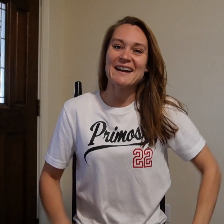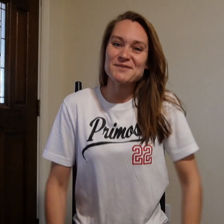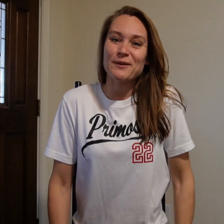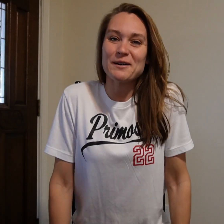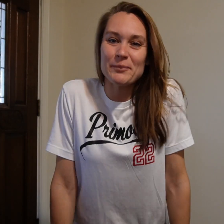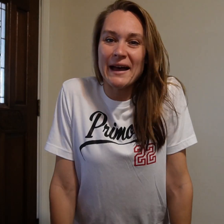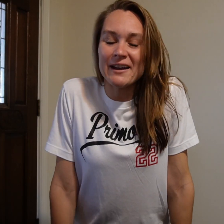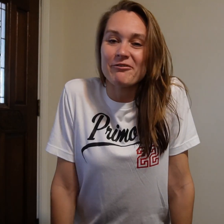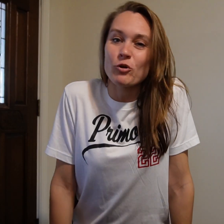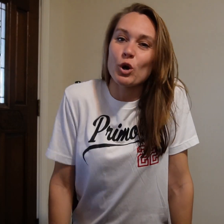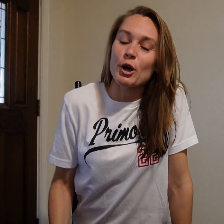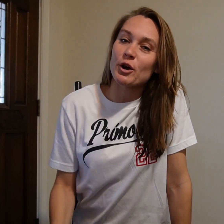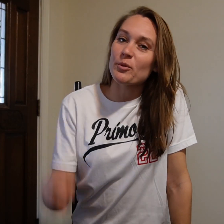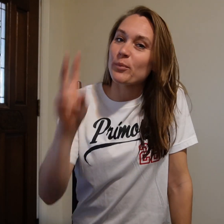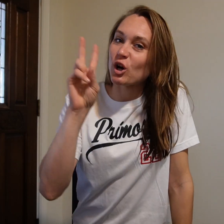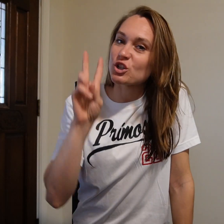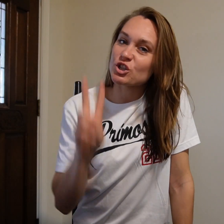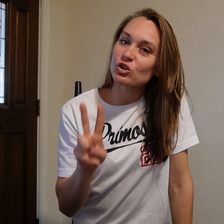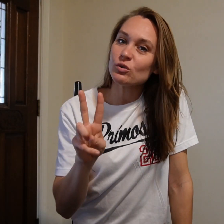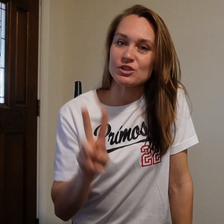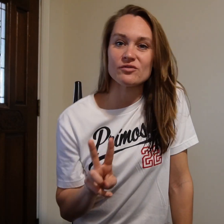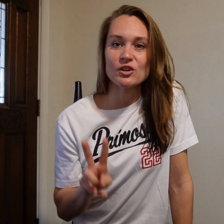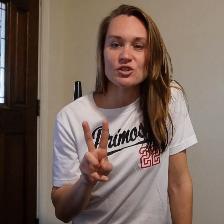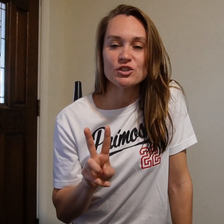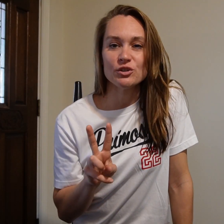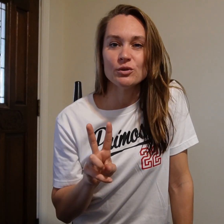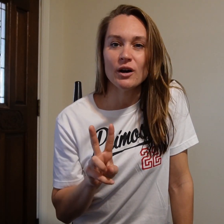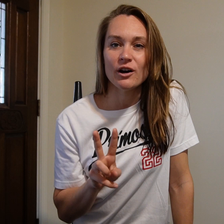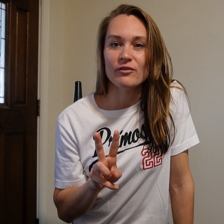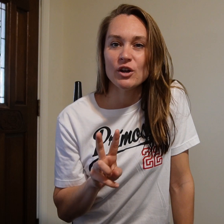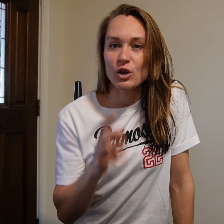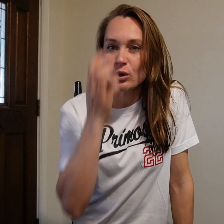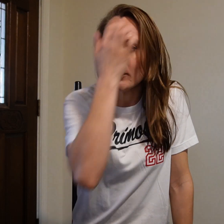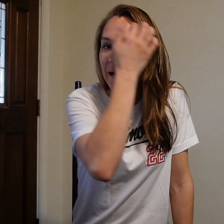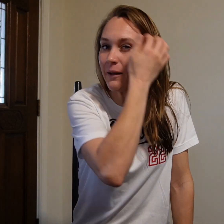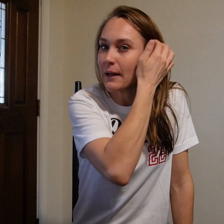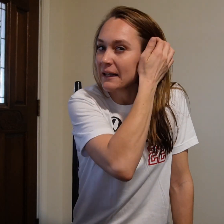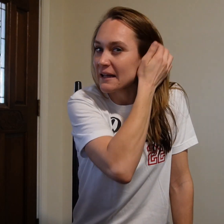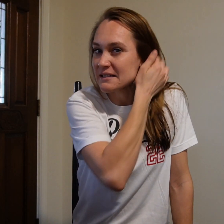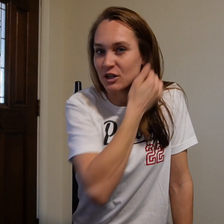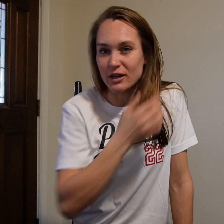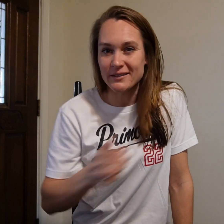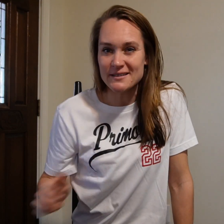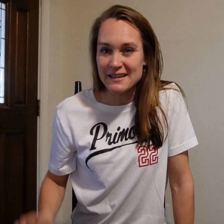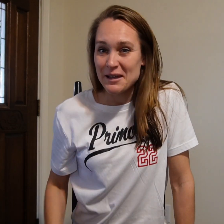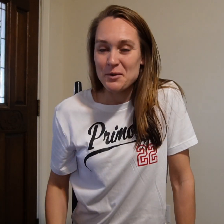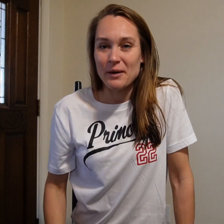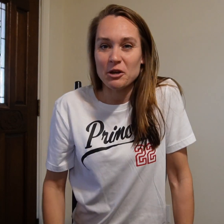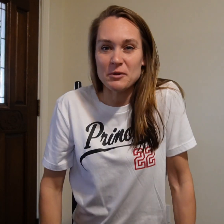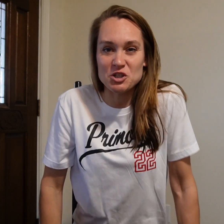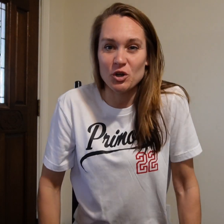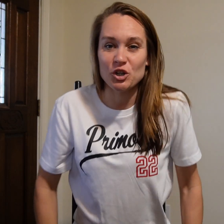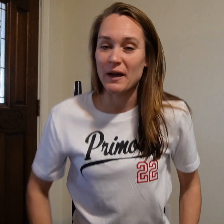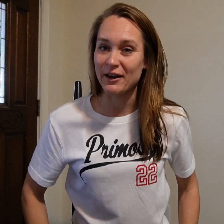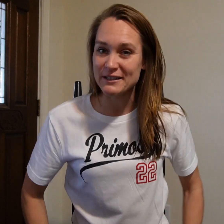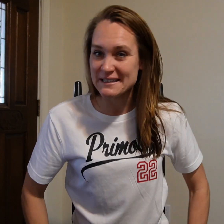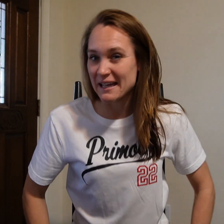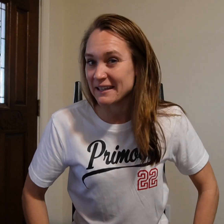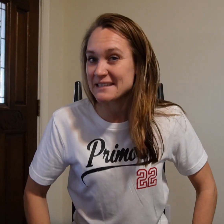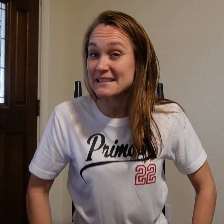guys, welcome back for part 2, which is verse 2 of Who Am I by Casting Crowns, where I'm going to be showing you how to sign the